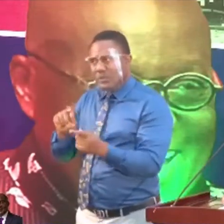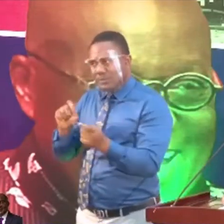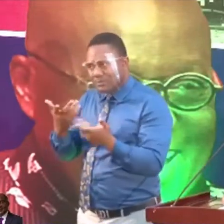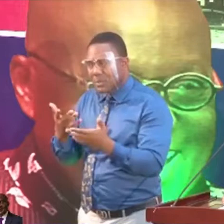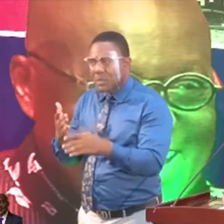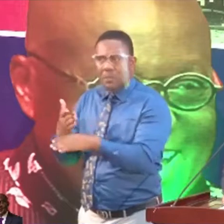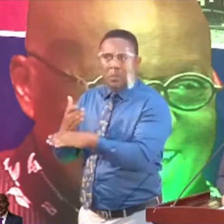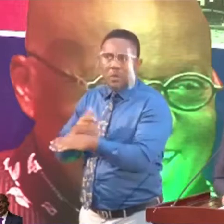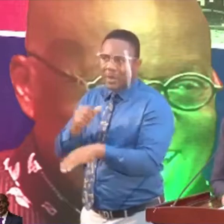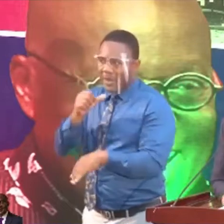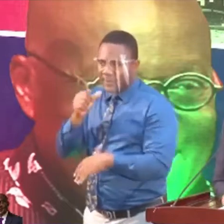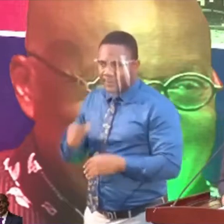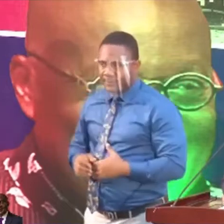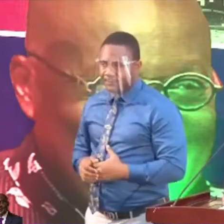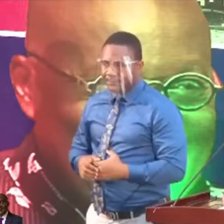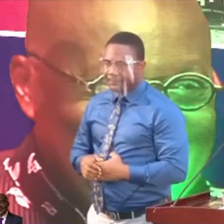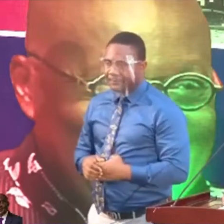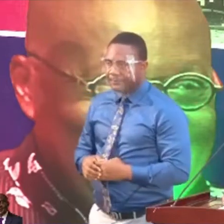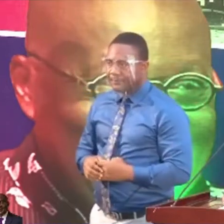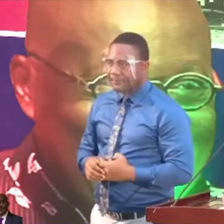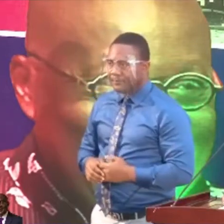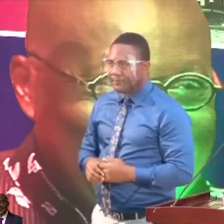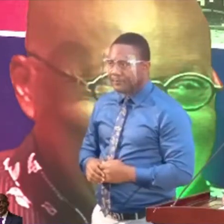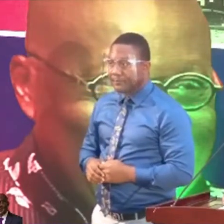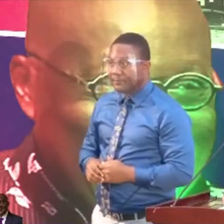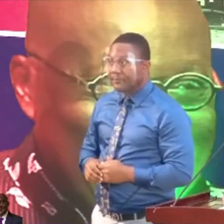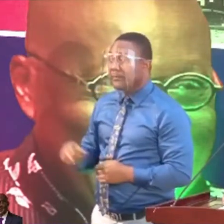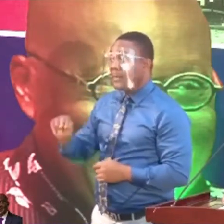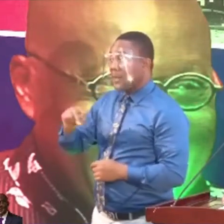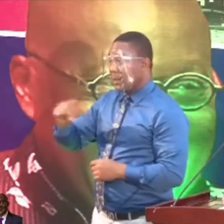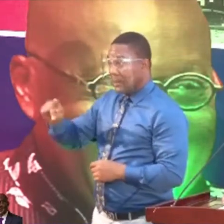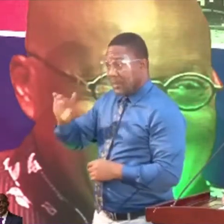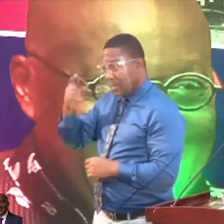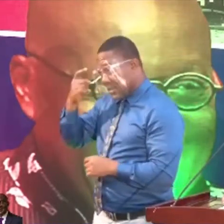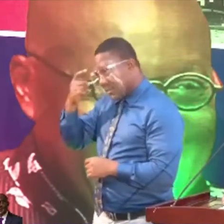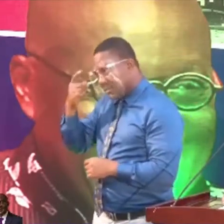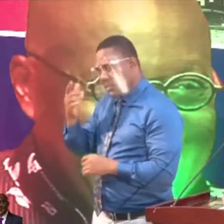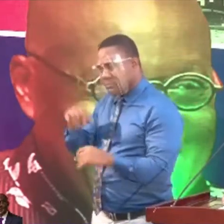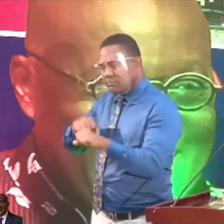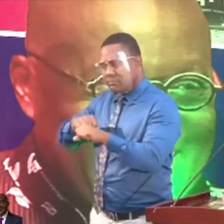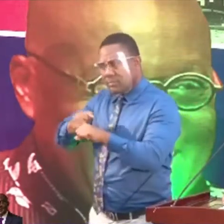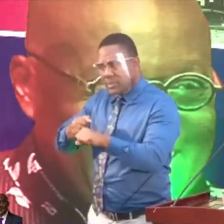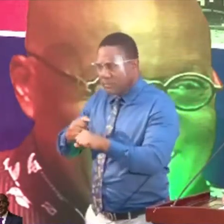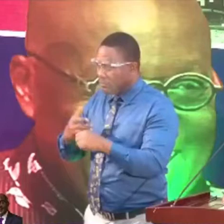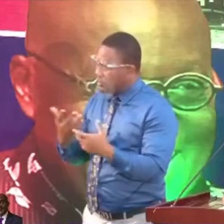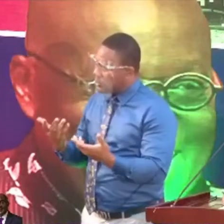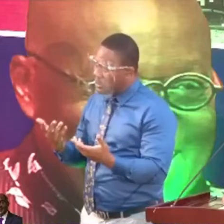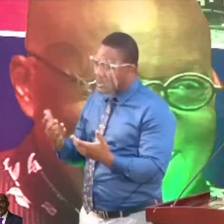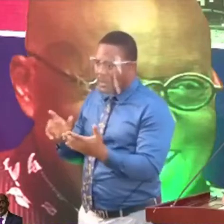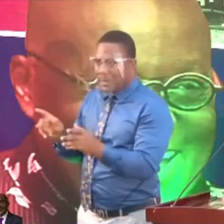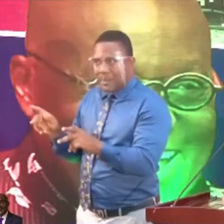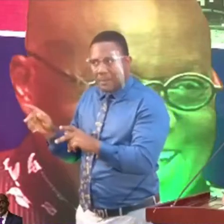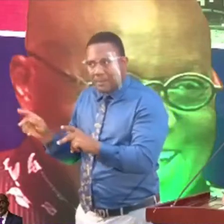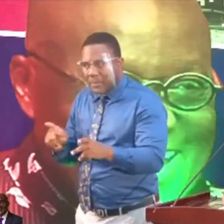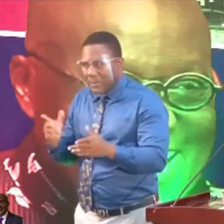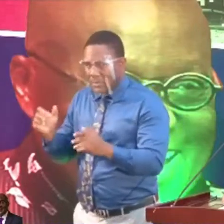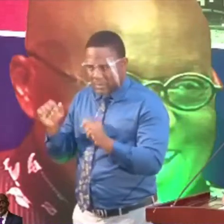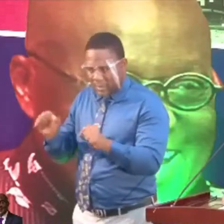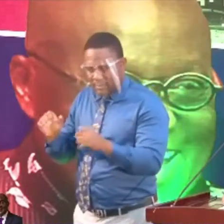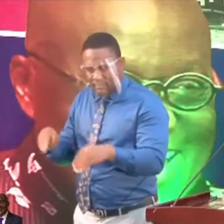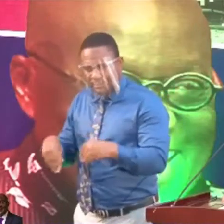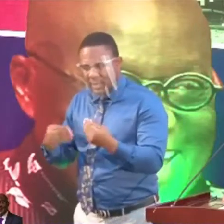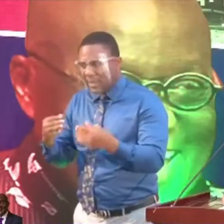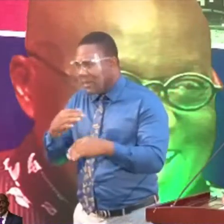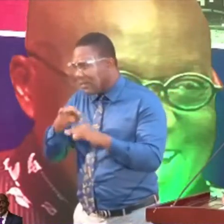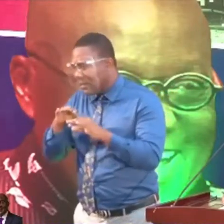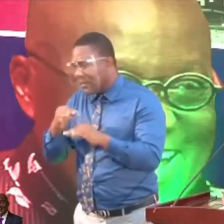sector. So the MPP government is implementing a holistic plan to provide farmers and